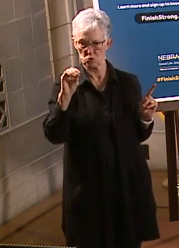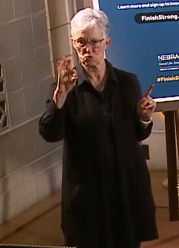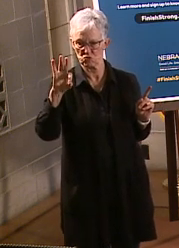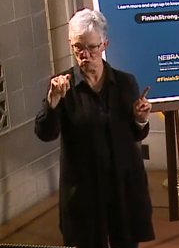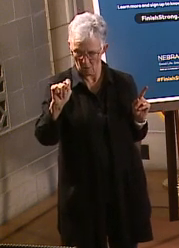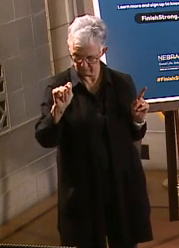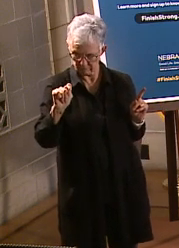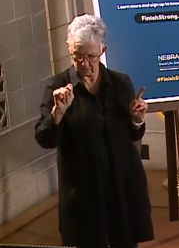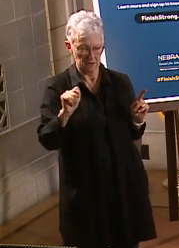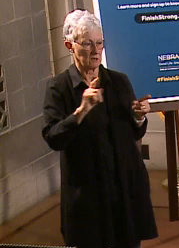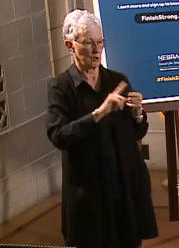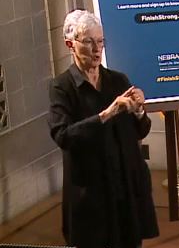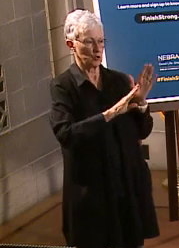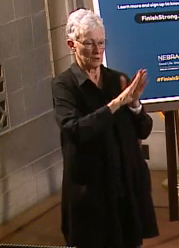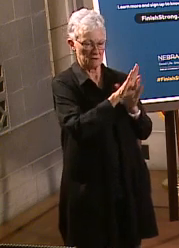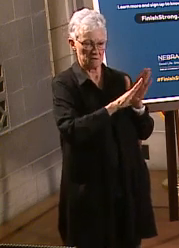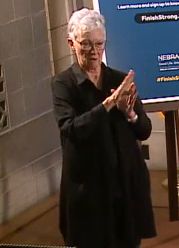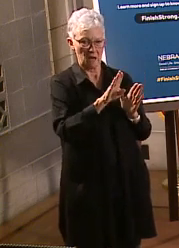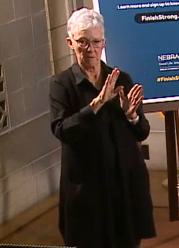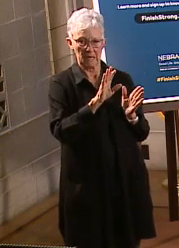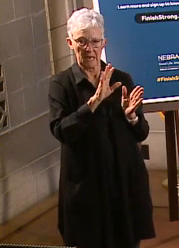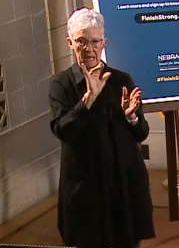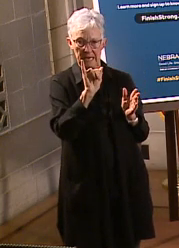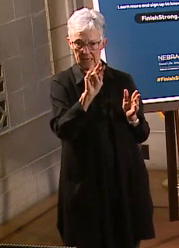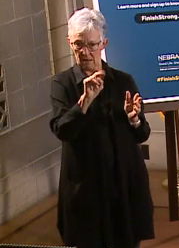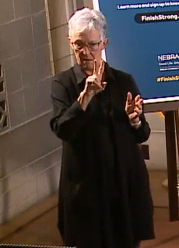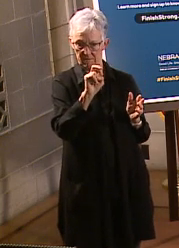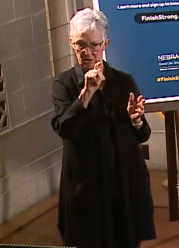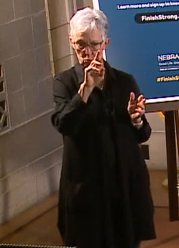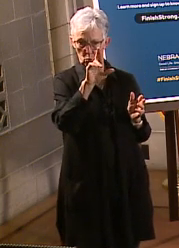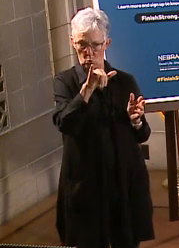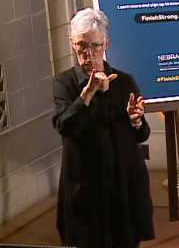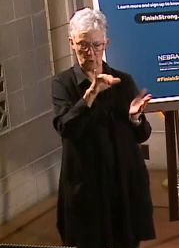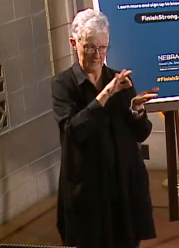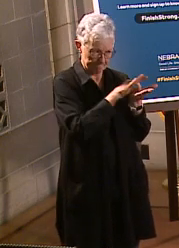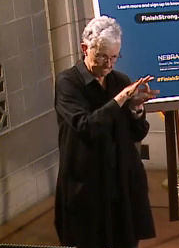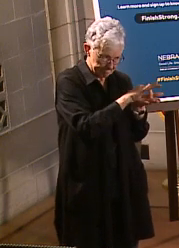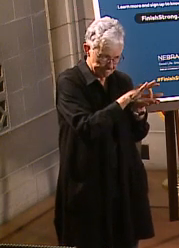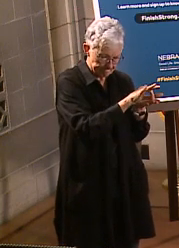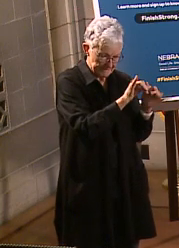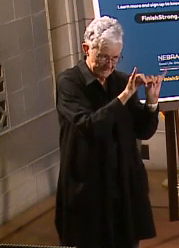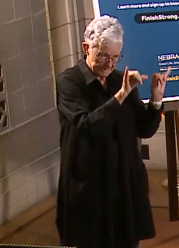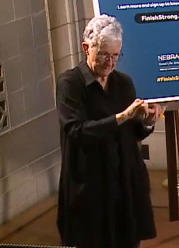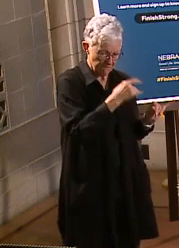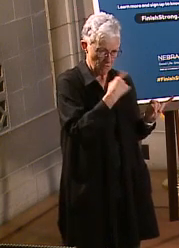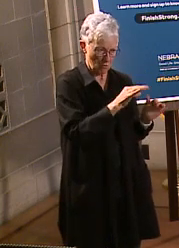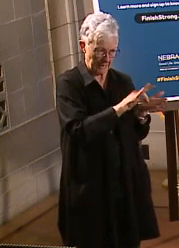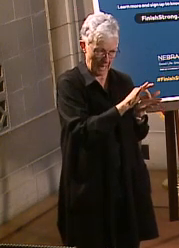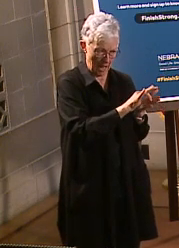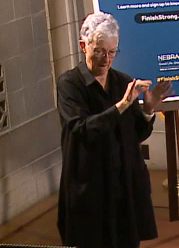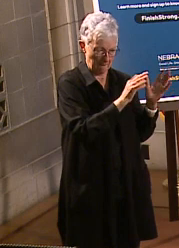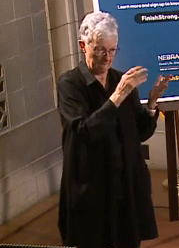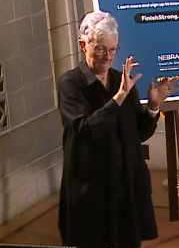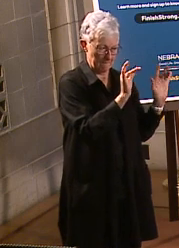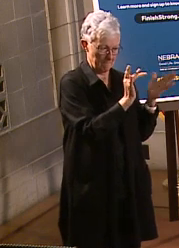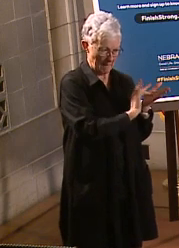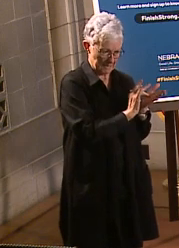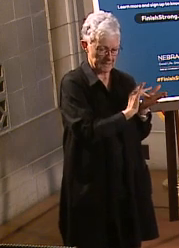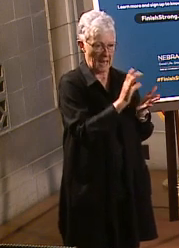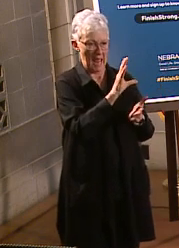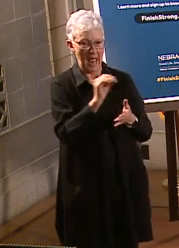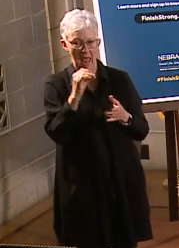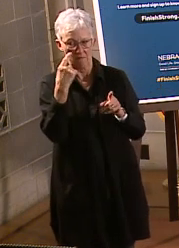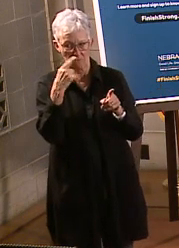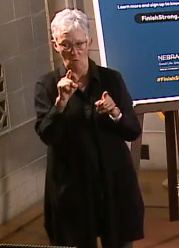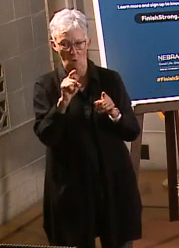inventory management system as well as a scheduling system. And this is so we can provide really a one-stop shop for customers all across the state,